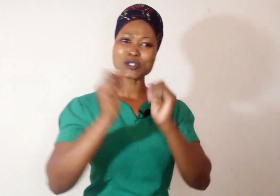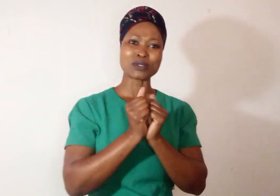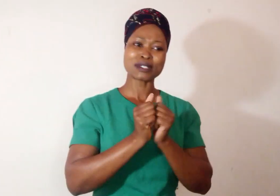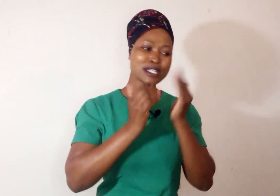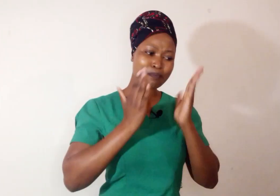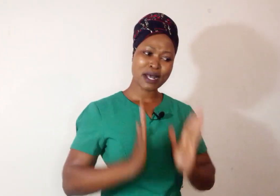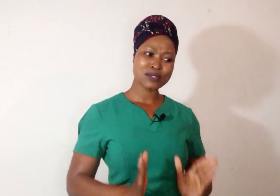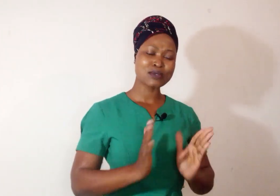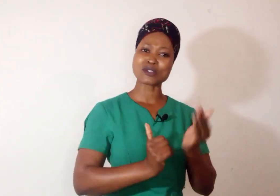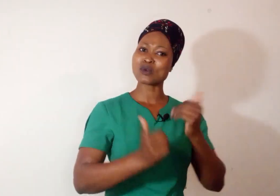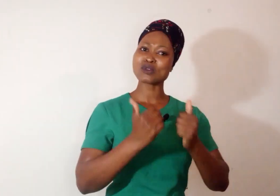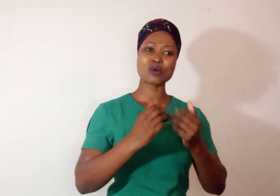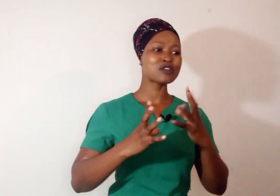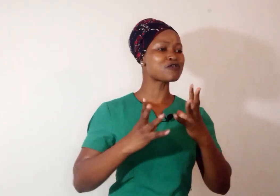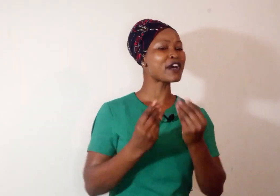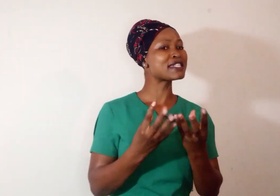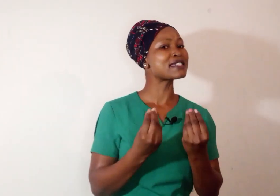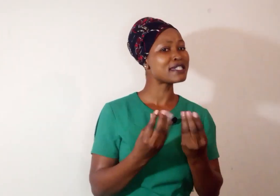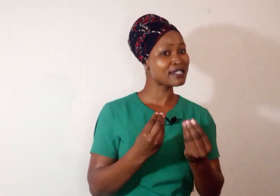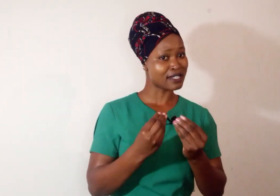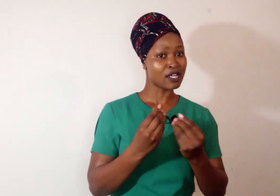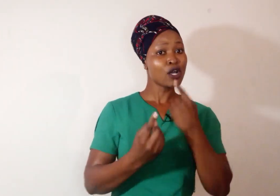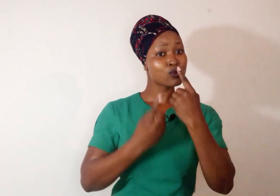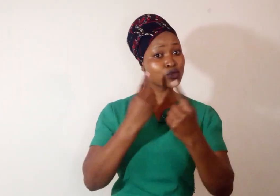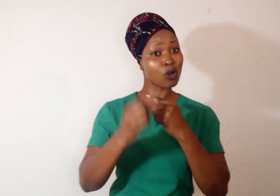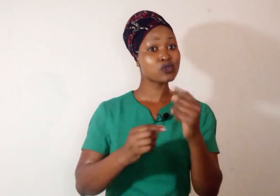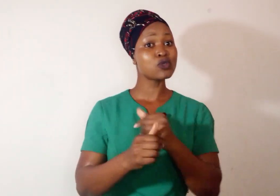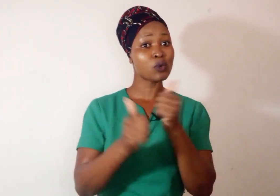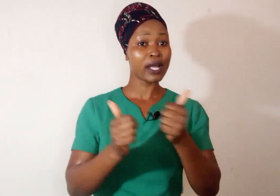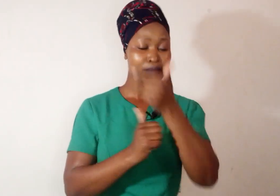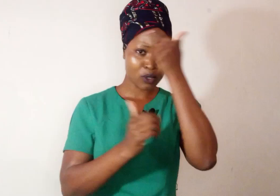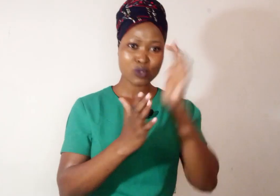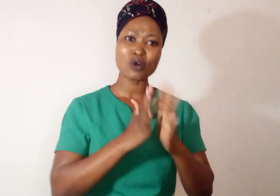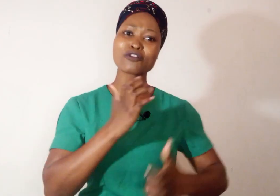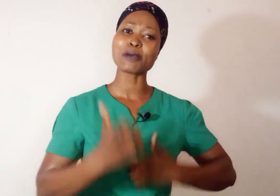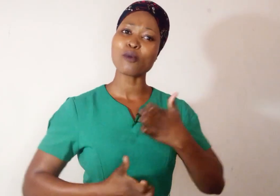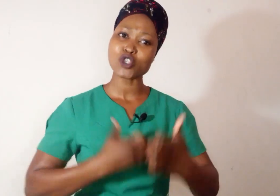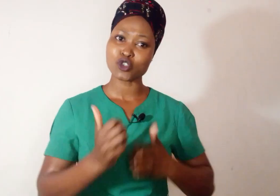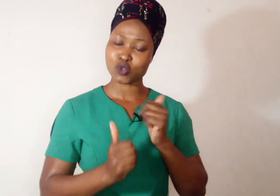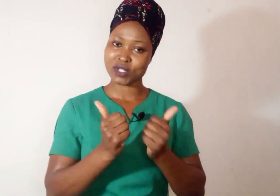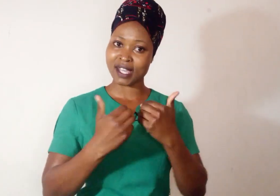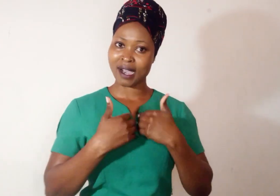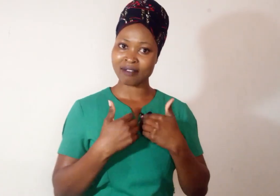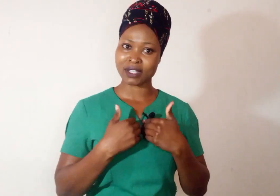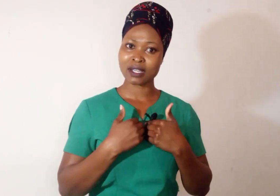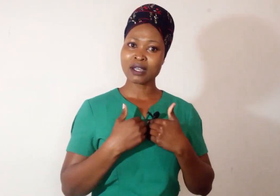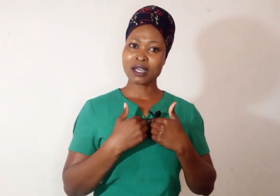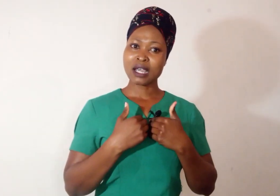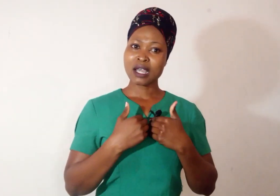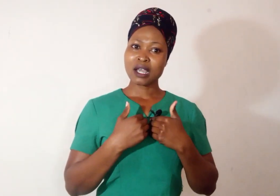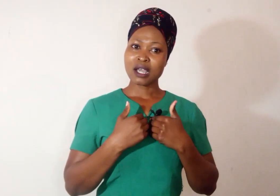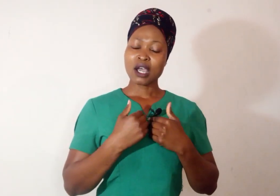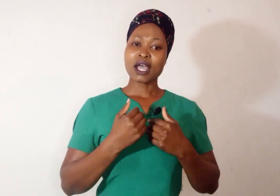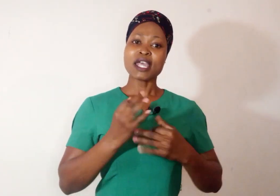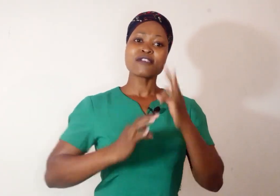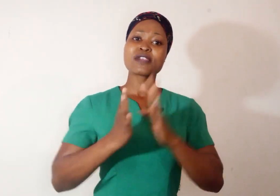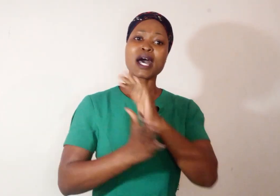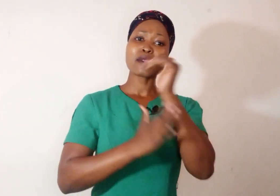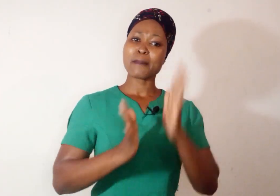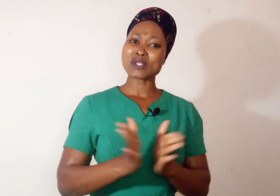Communication, this person is not going to find it easy to talk to you well because of the emotions which they're having. If the other person